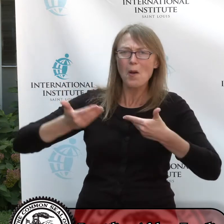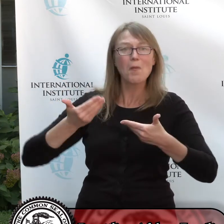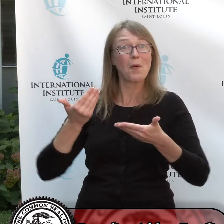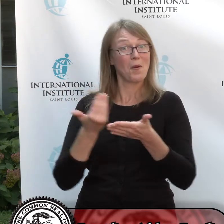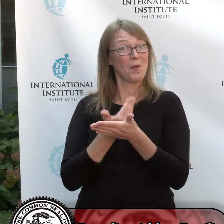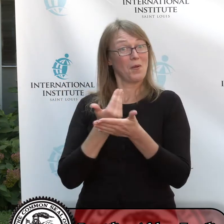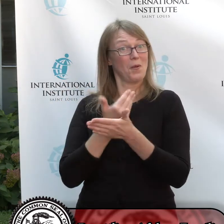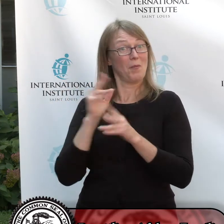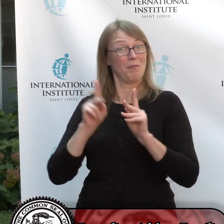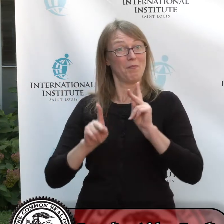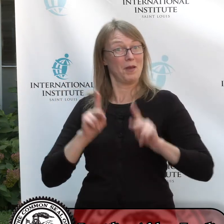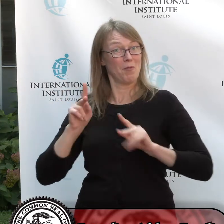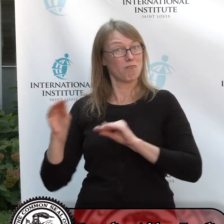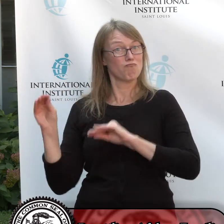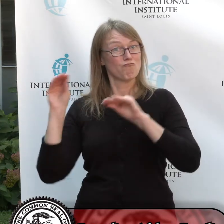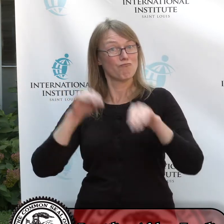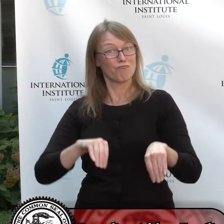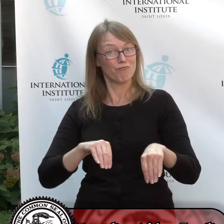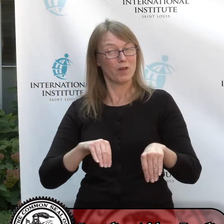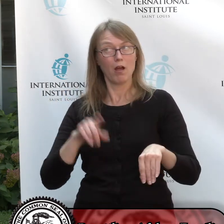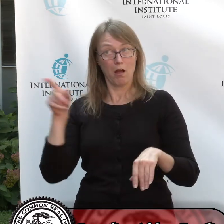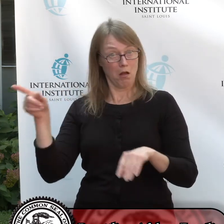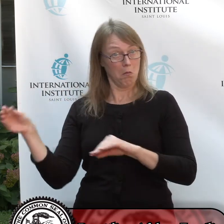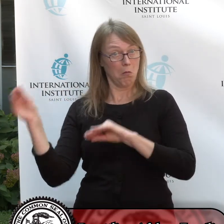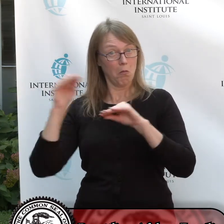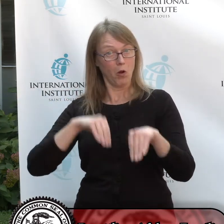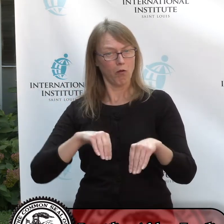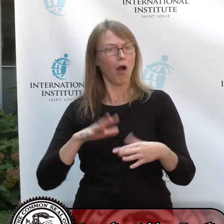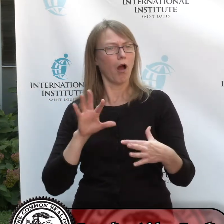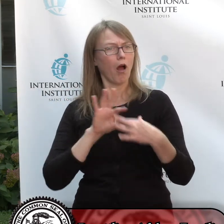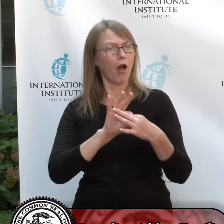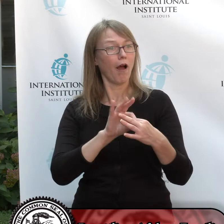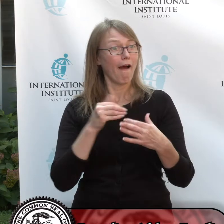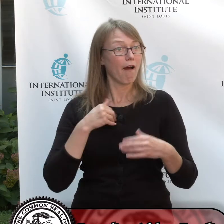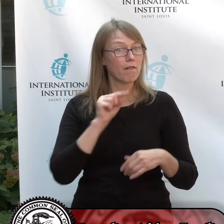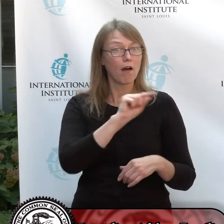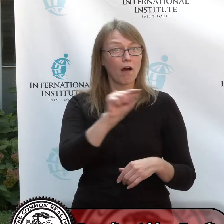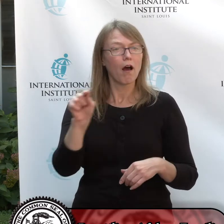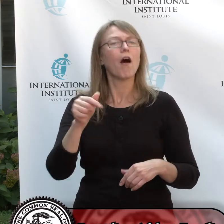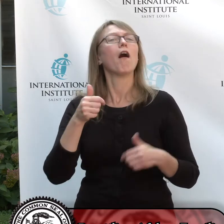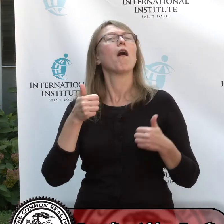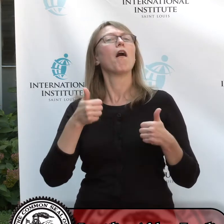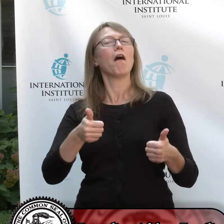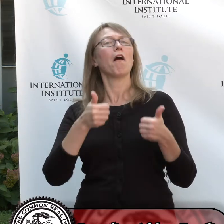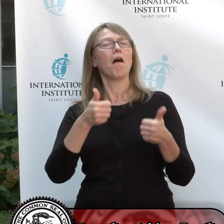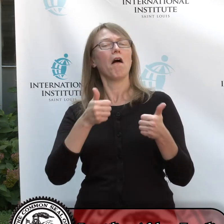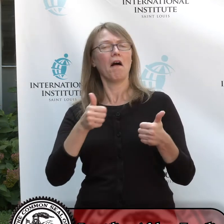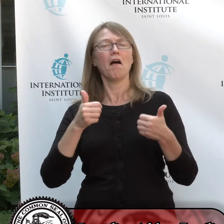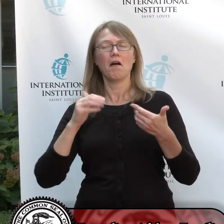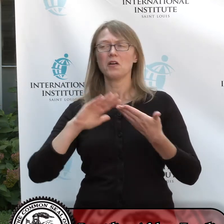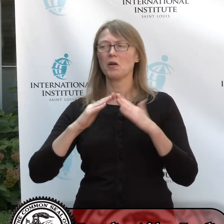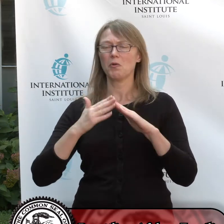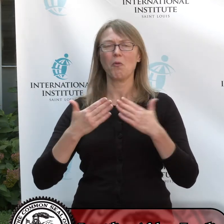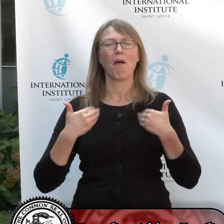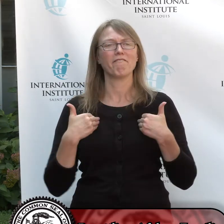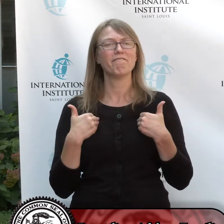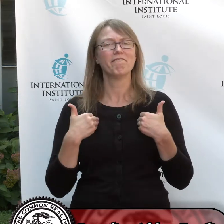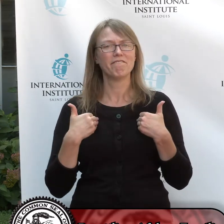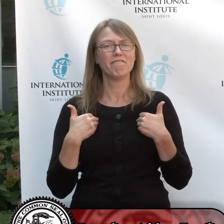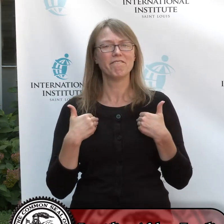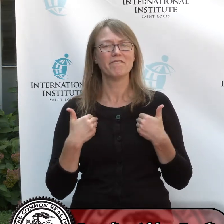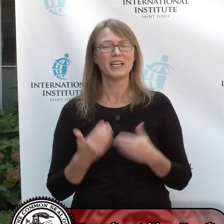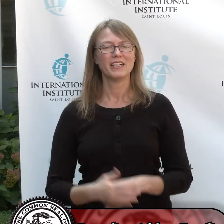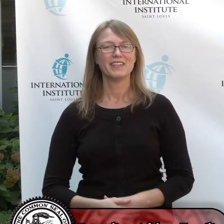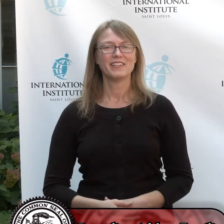to go to where they have ties already. So with an existing Afghan community here, St.